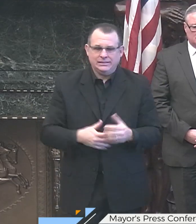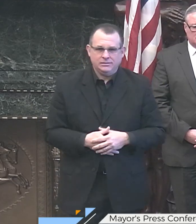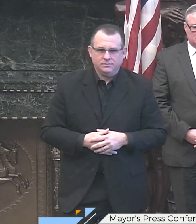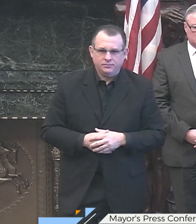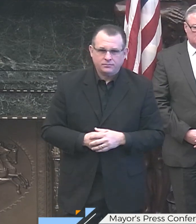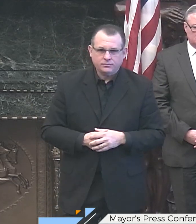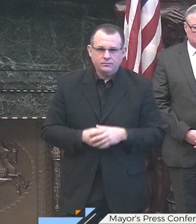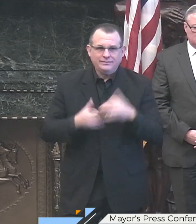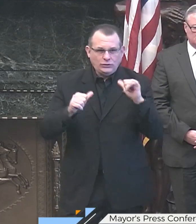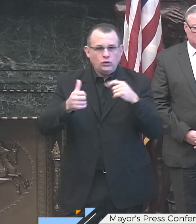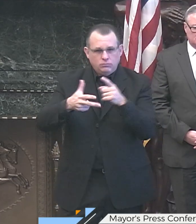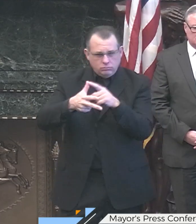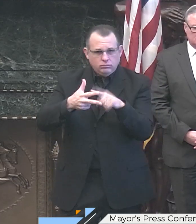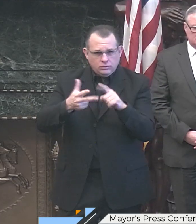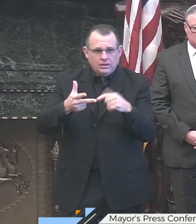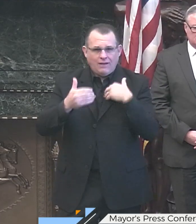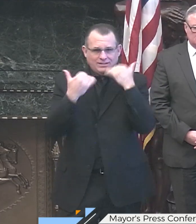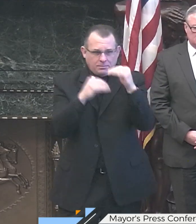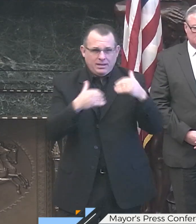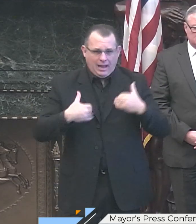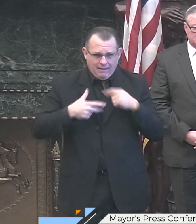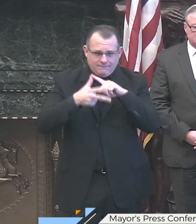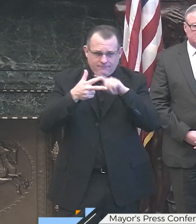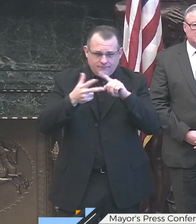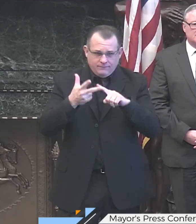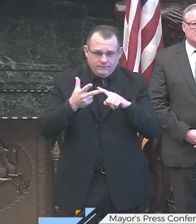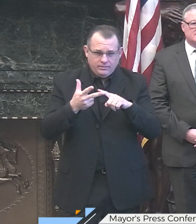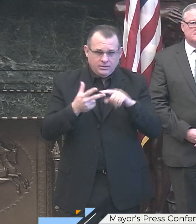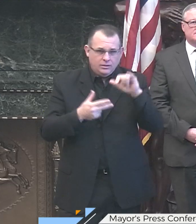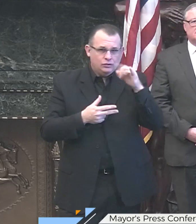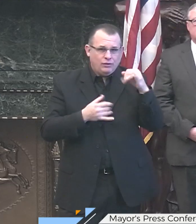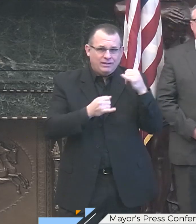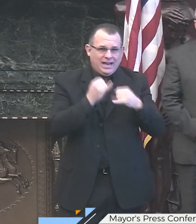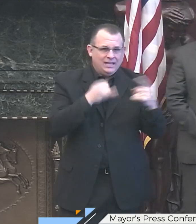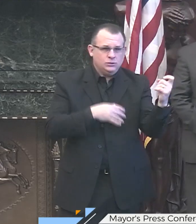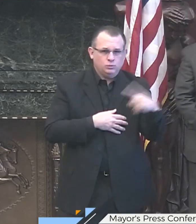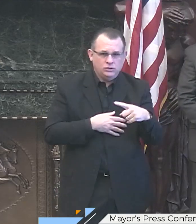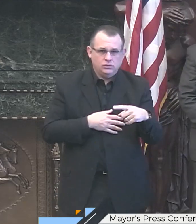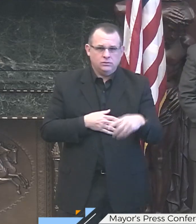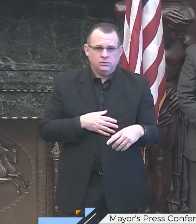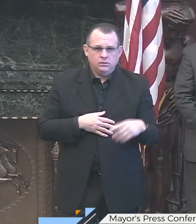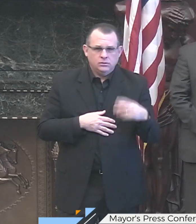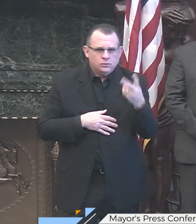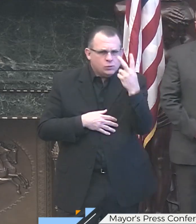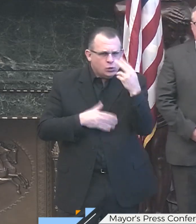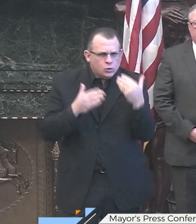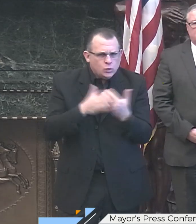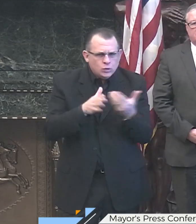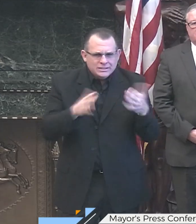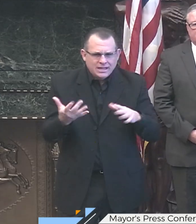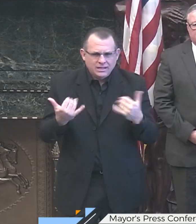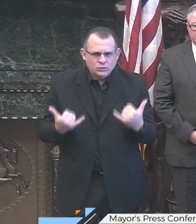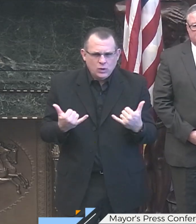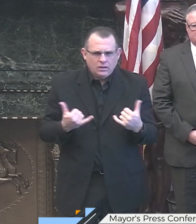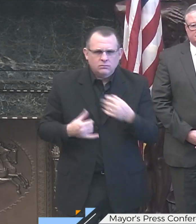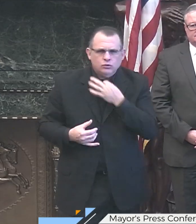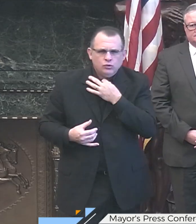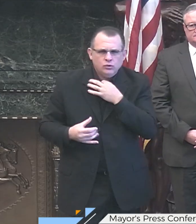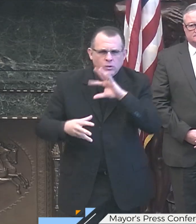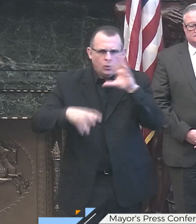those. And finally, you said 2 new deaths today. What's the total death in the city at this point, Don? 3